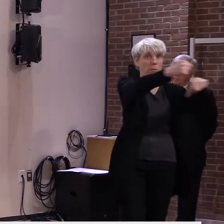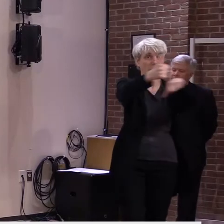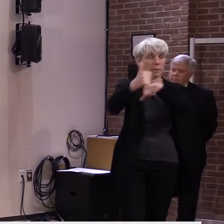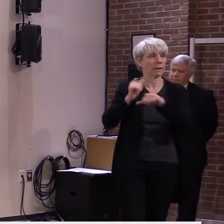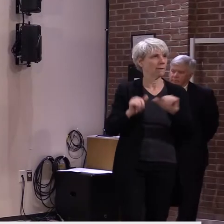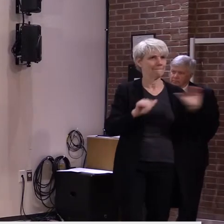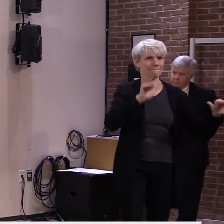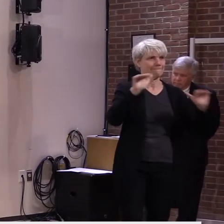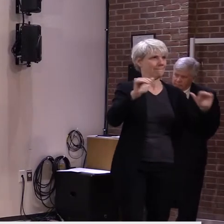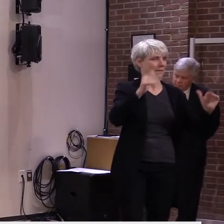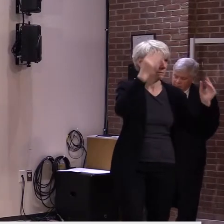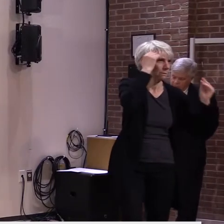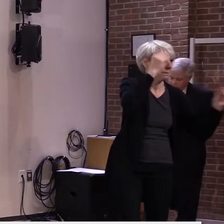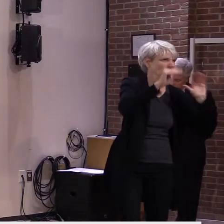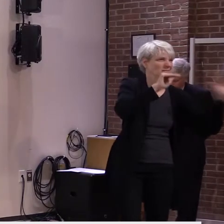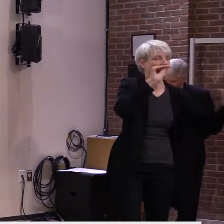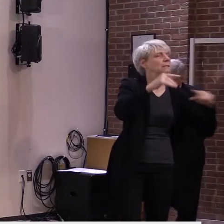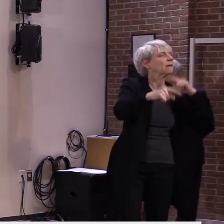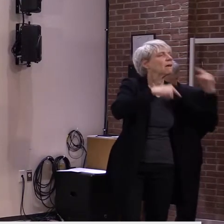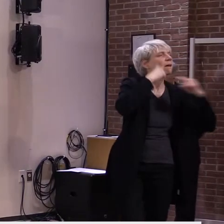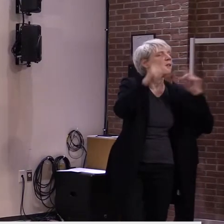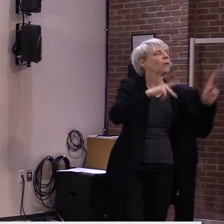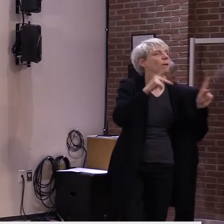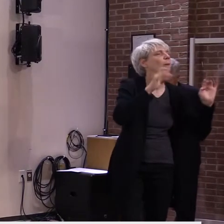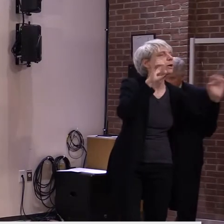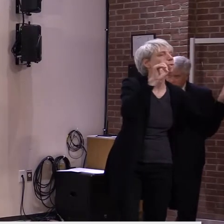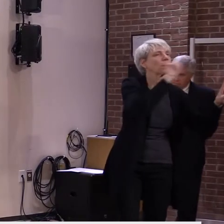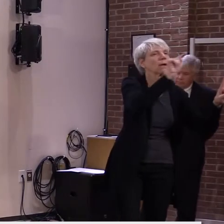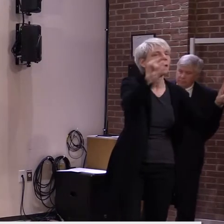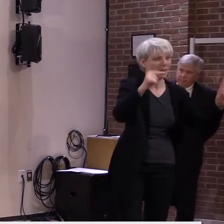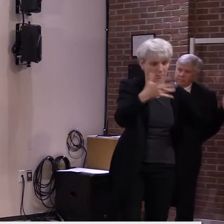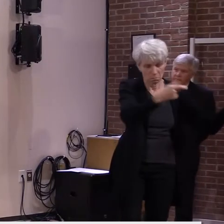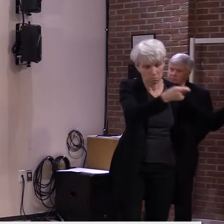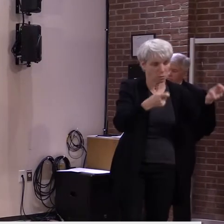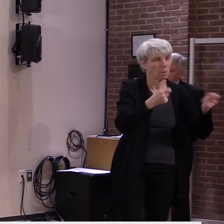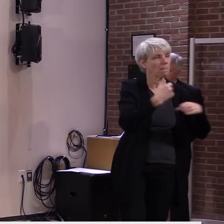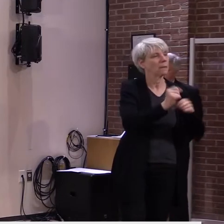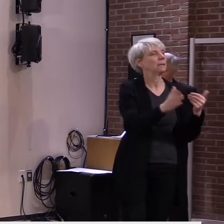easy as possible.